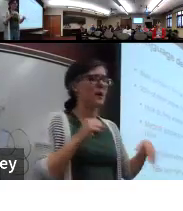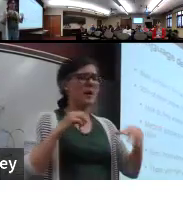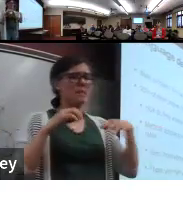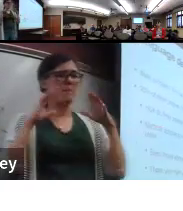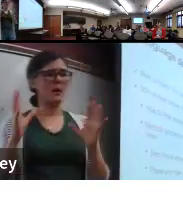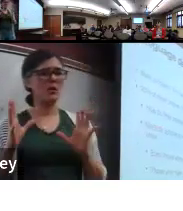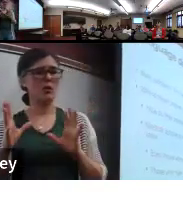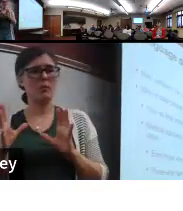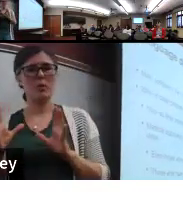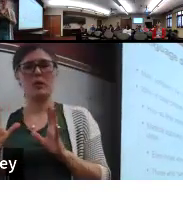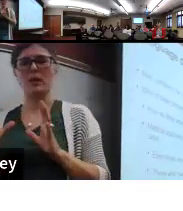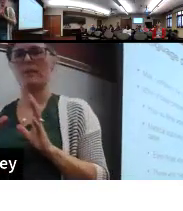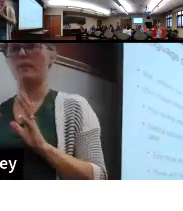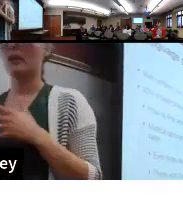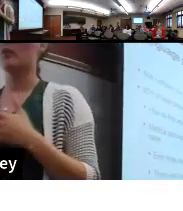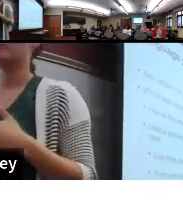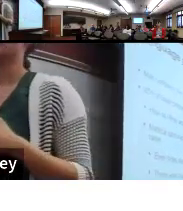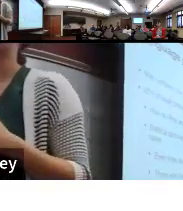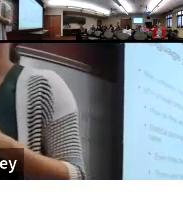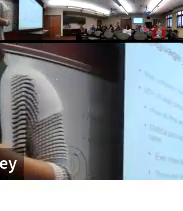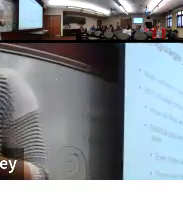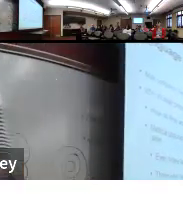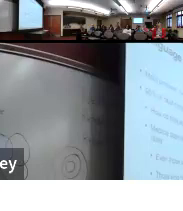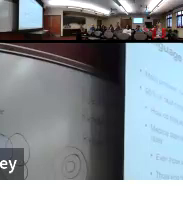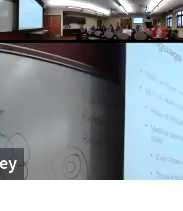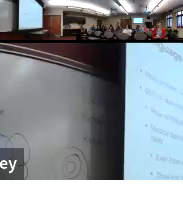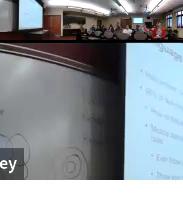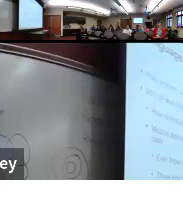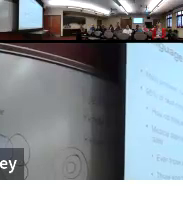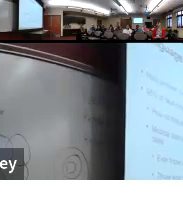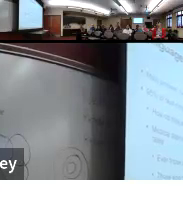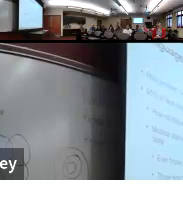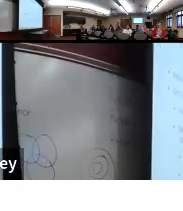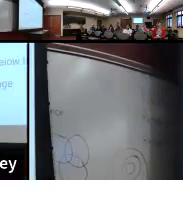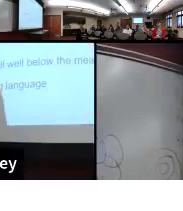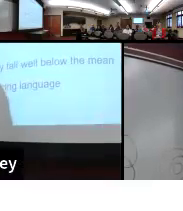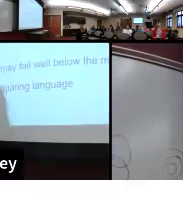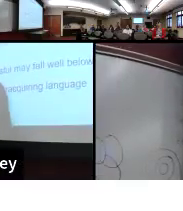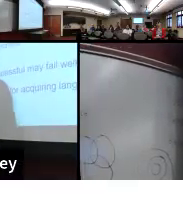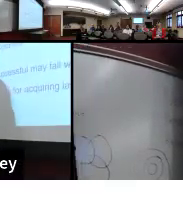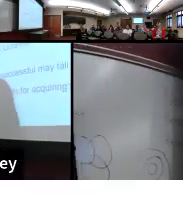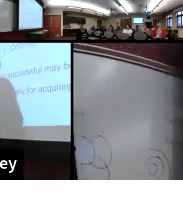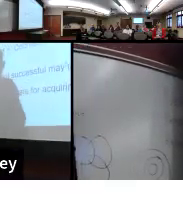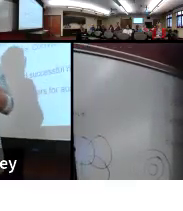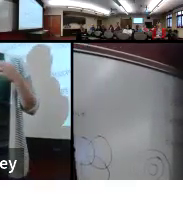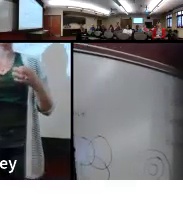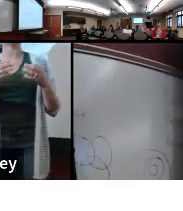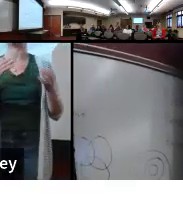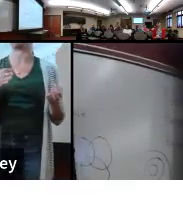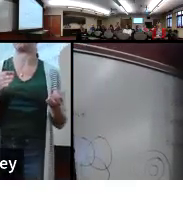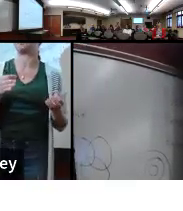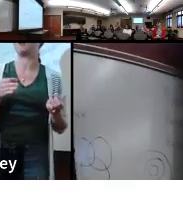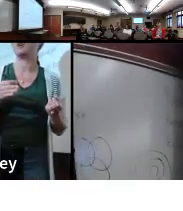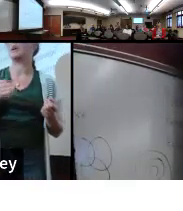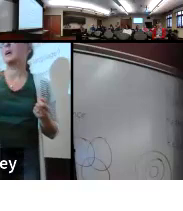the medical community, their approach has been to think that we must teach